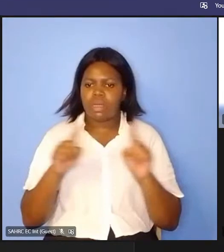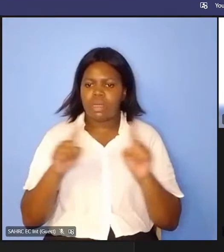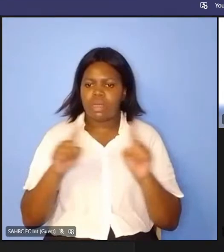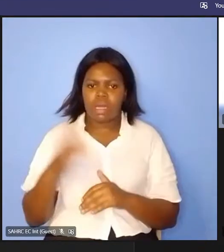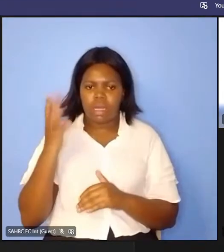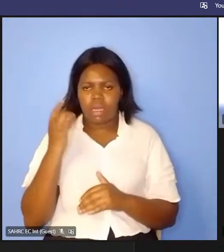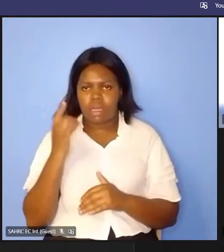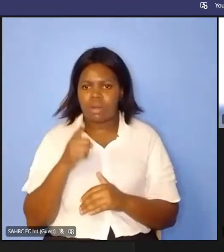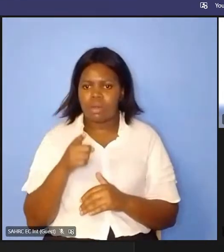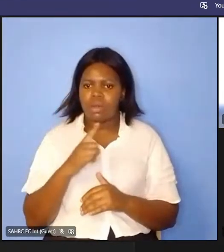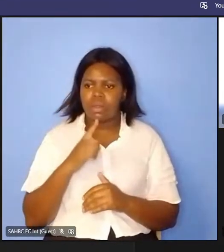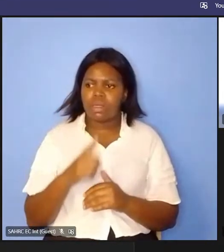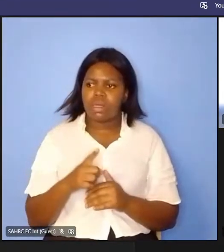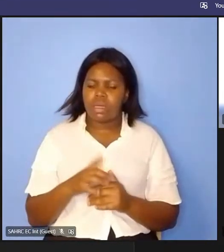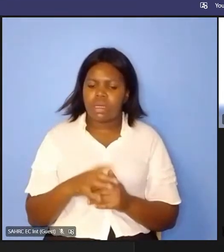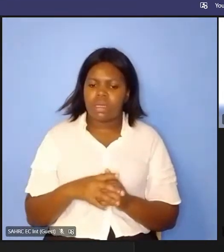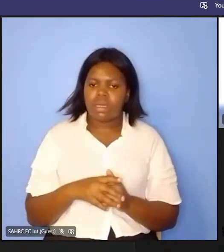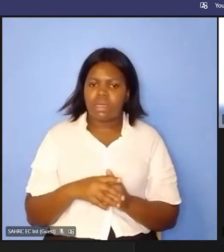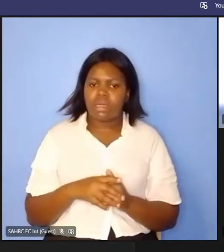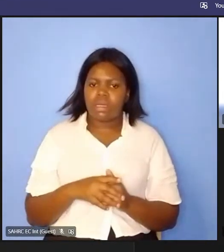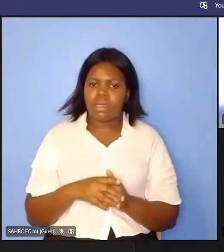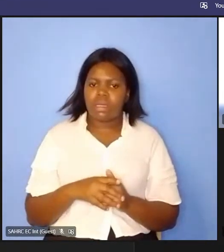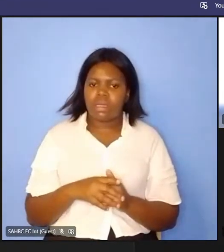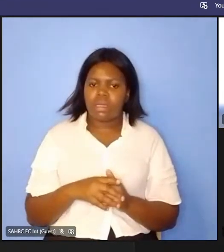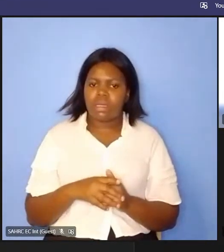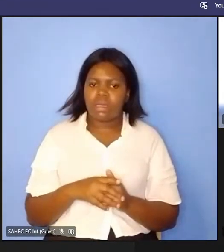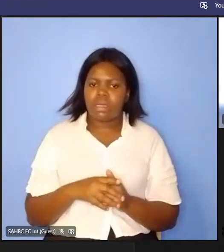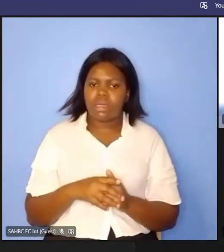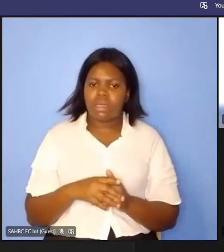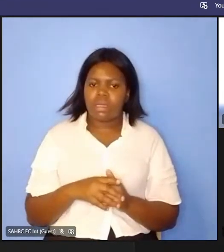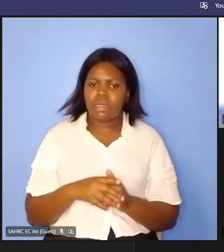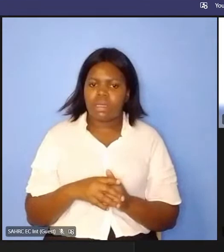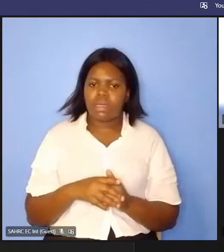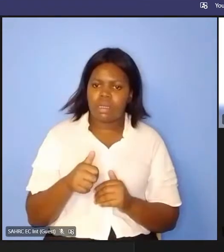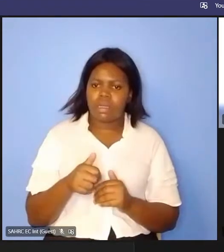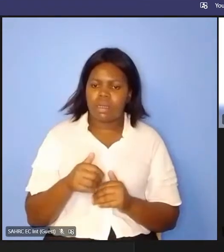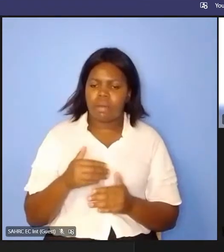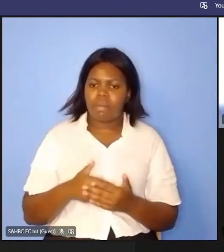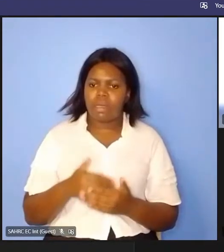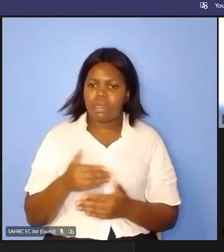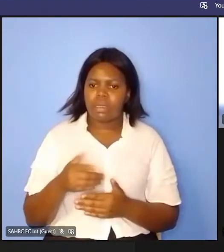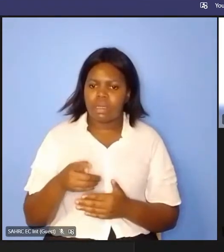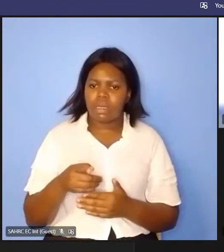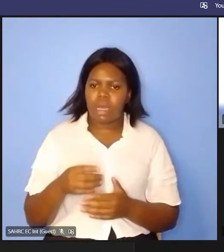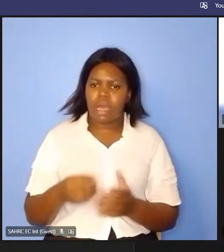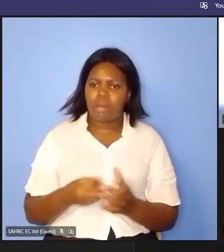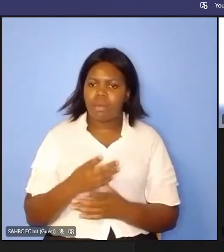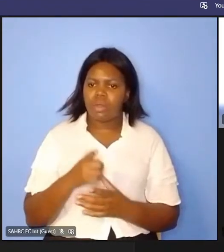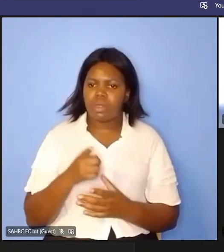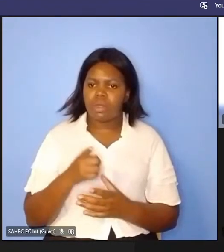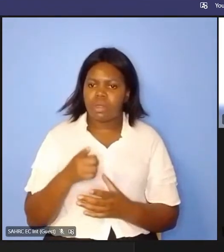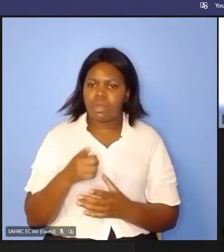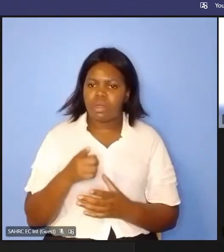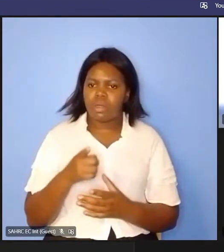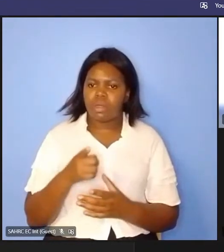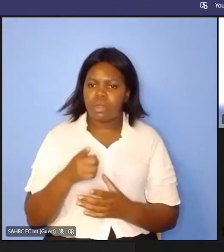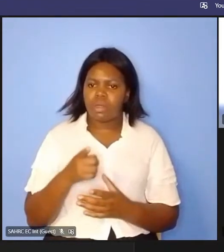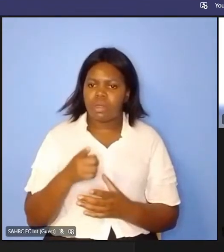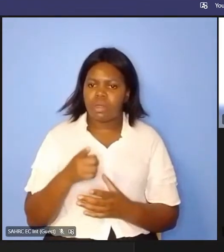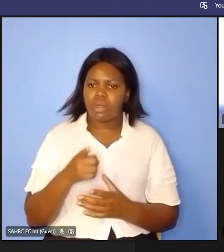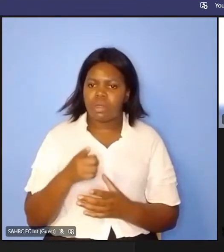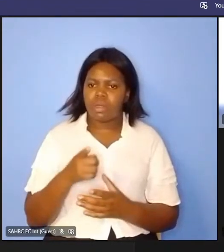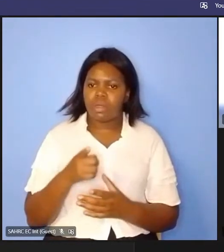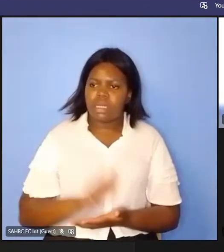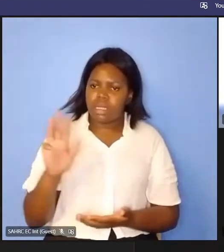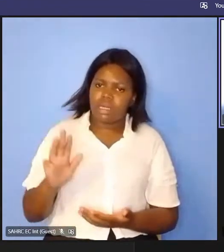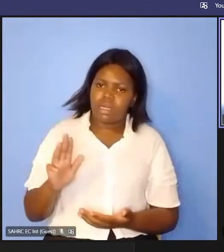say it is not a rights-based approach, whereas it was drafted in 2019.